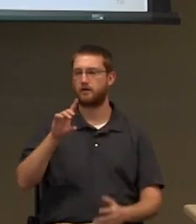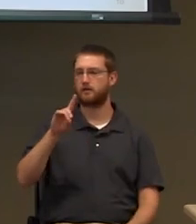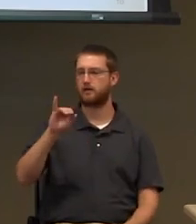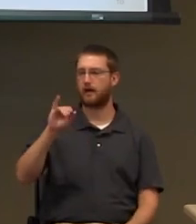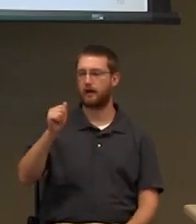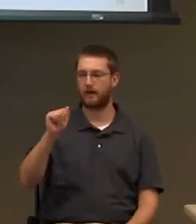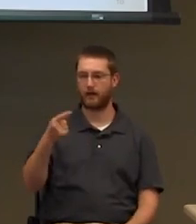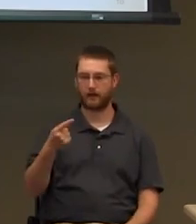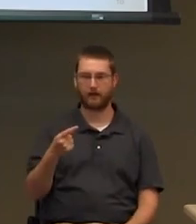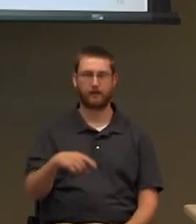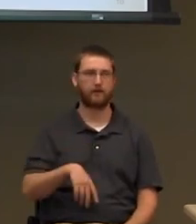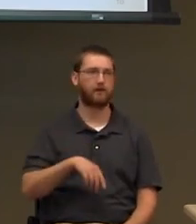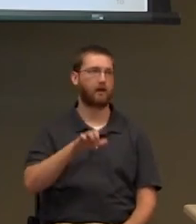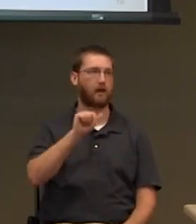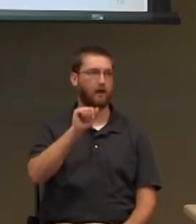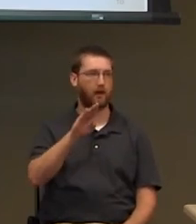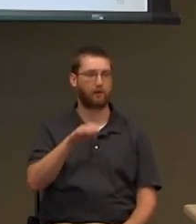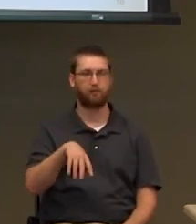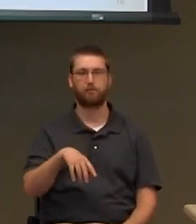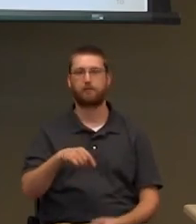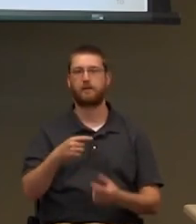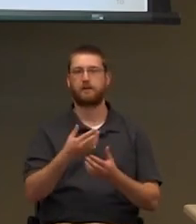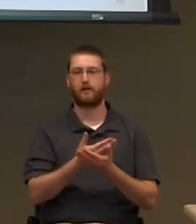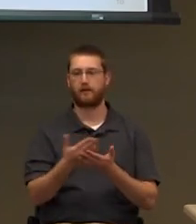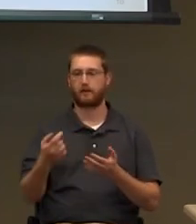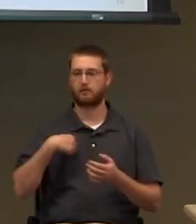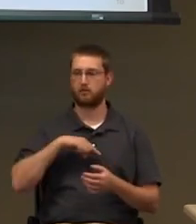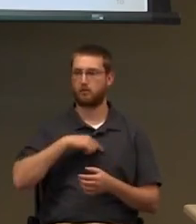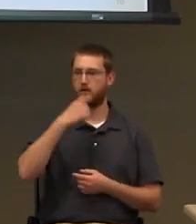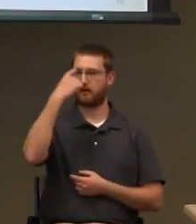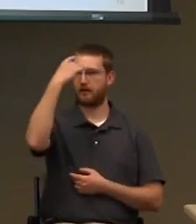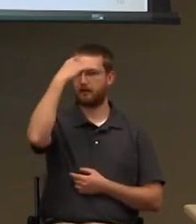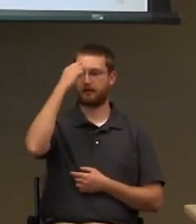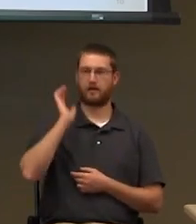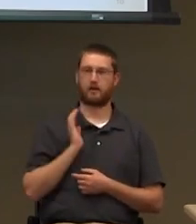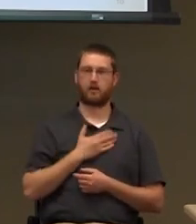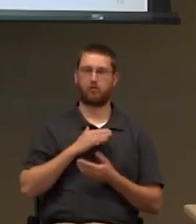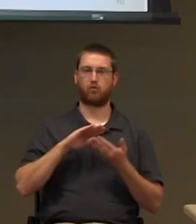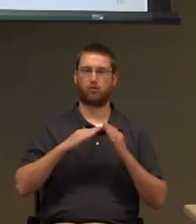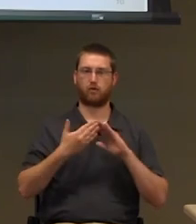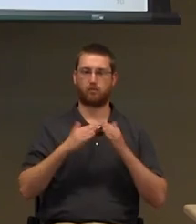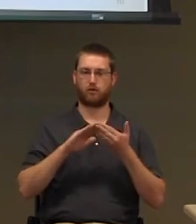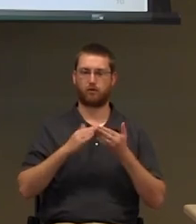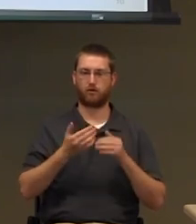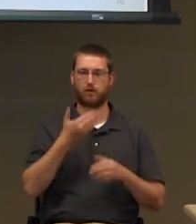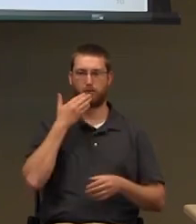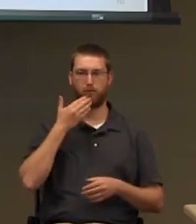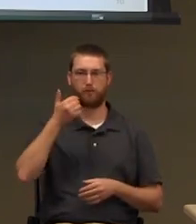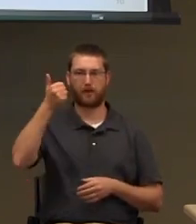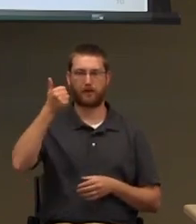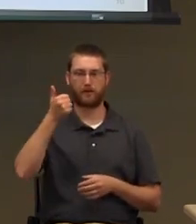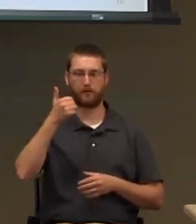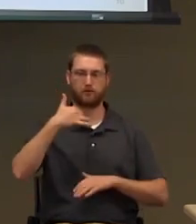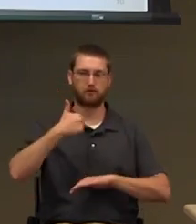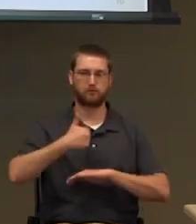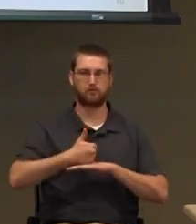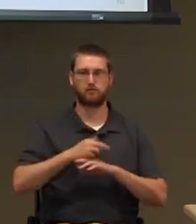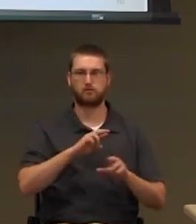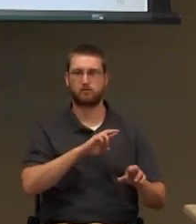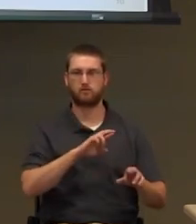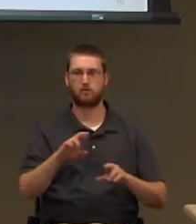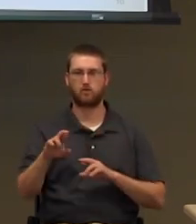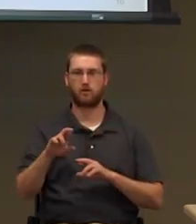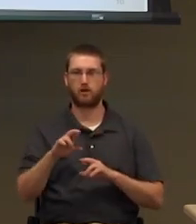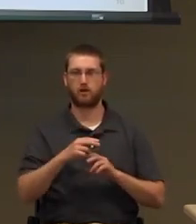diagnosticians, labs. Those are things that we think our community is better suited to attract